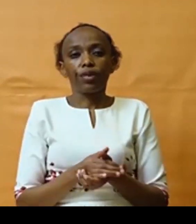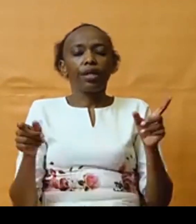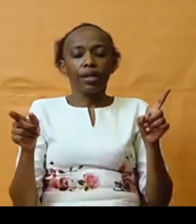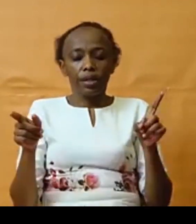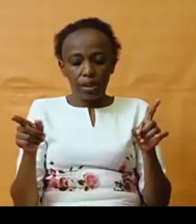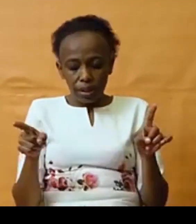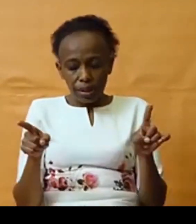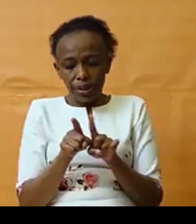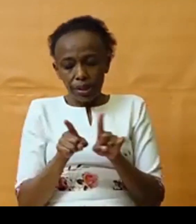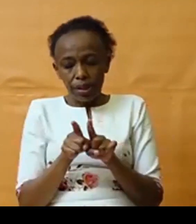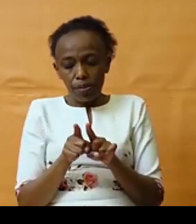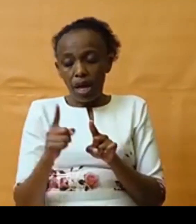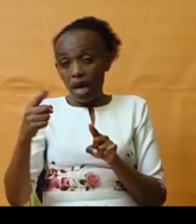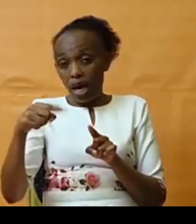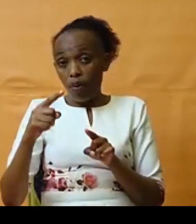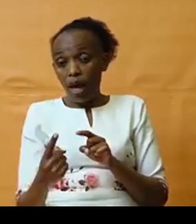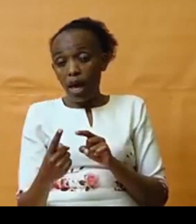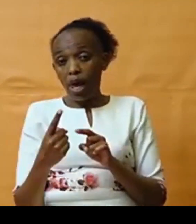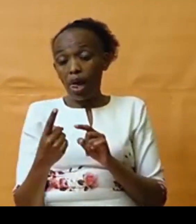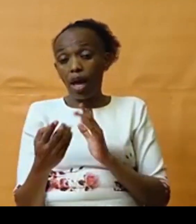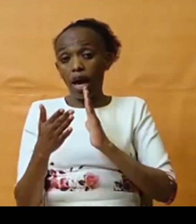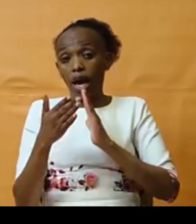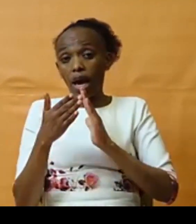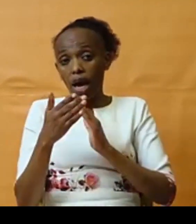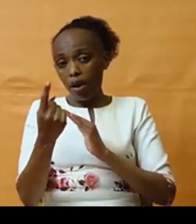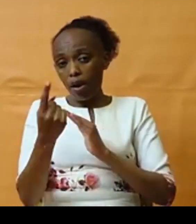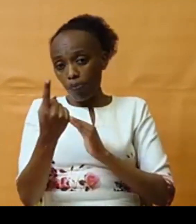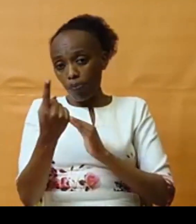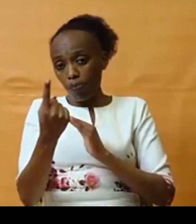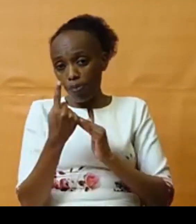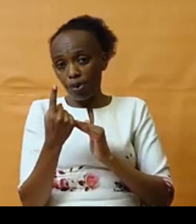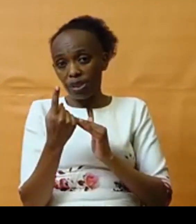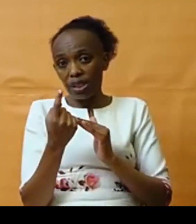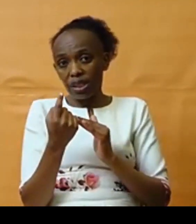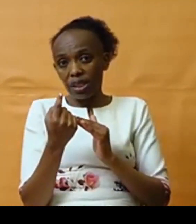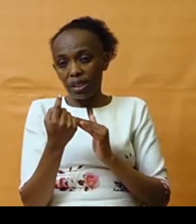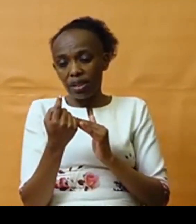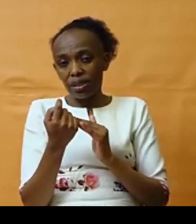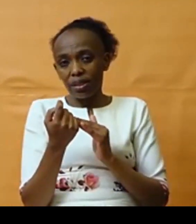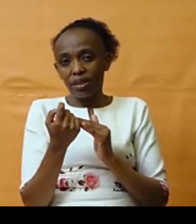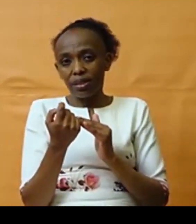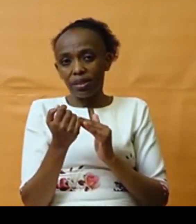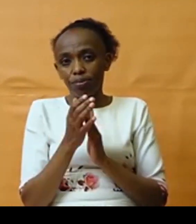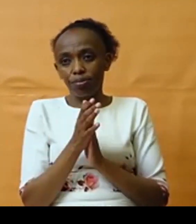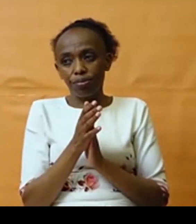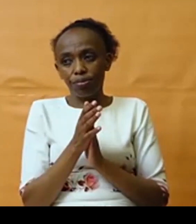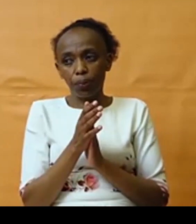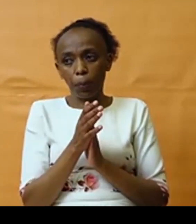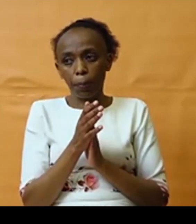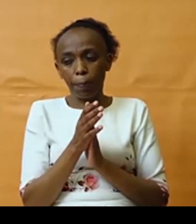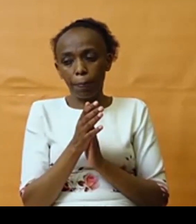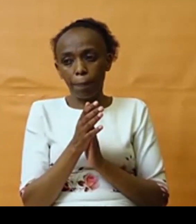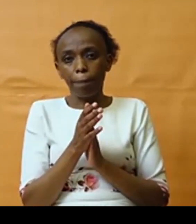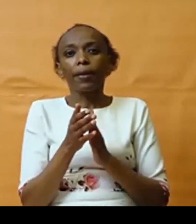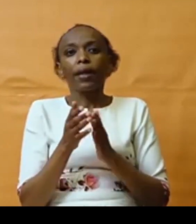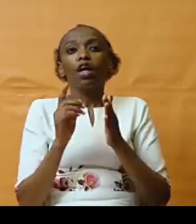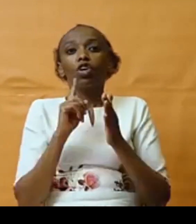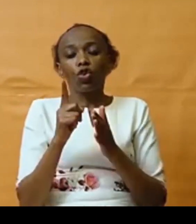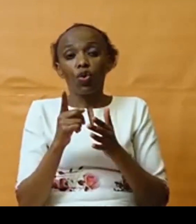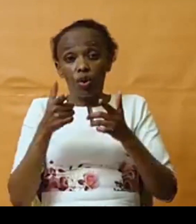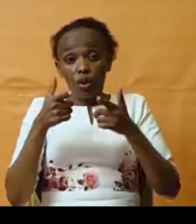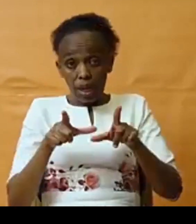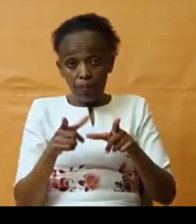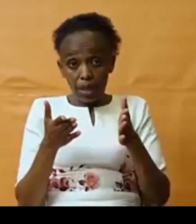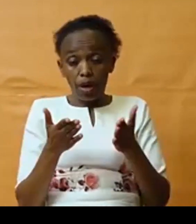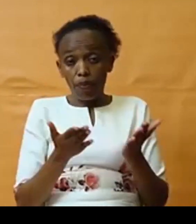And our approach is really to systematically pursue governance reforms through our support and growth-friendly policies. So let me